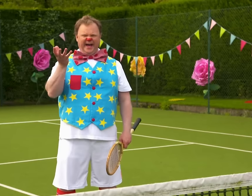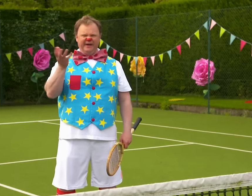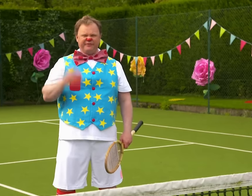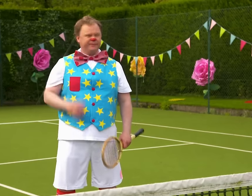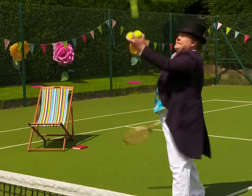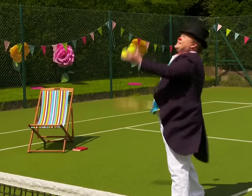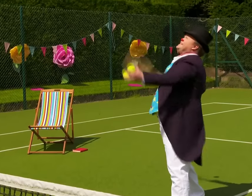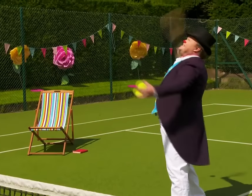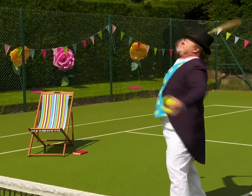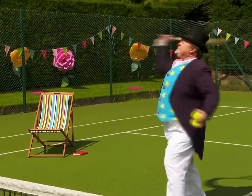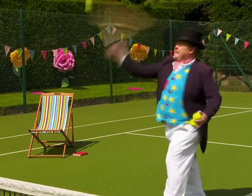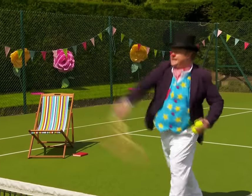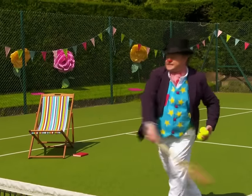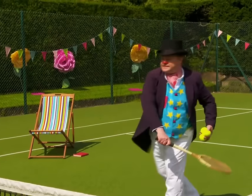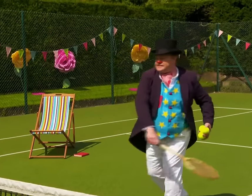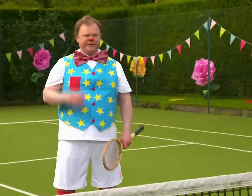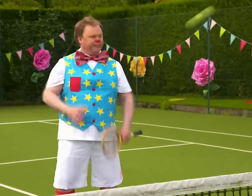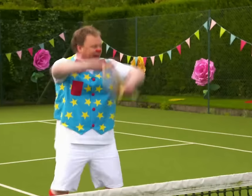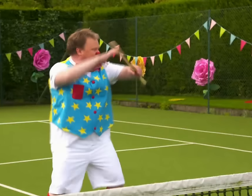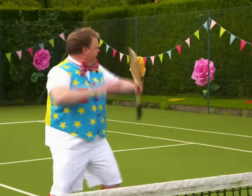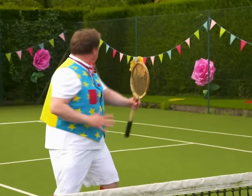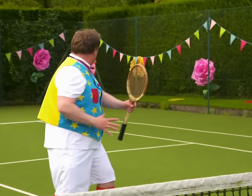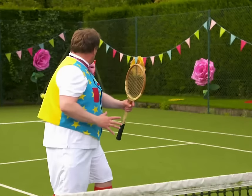Serve? Tennis.